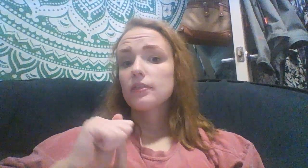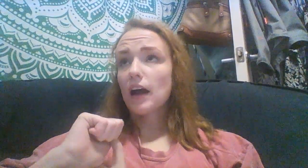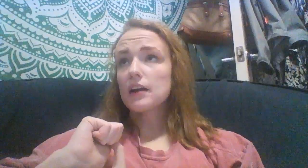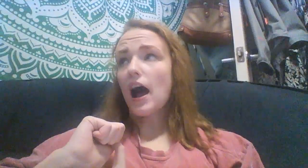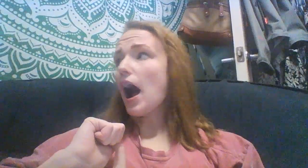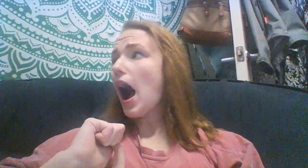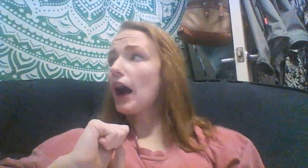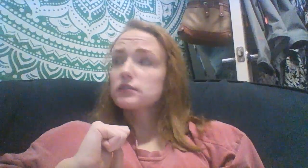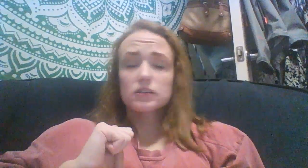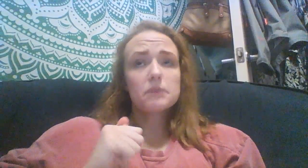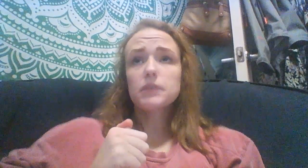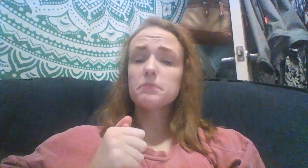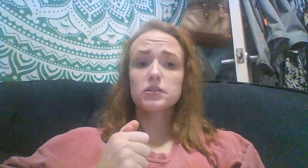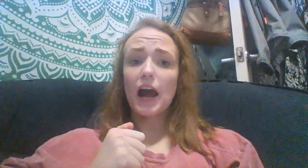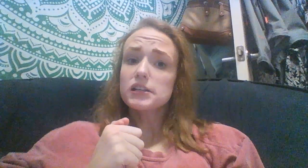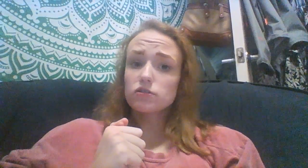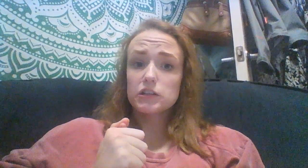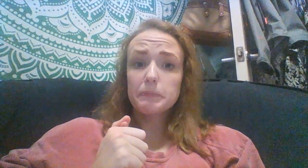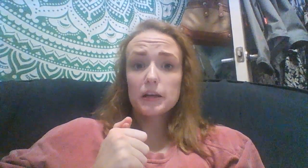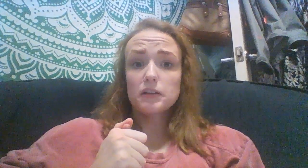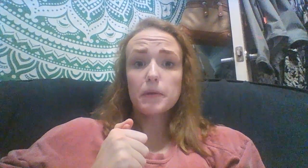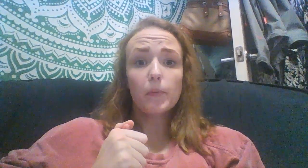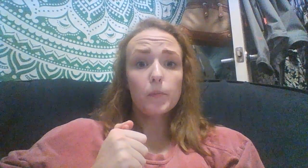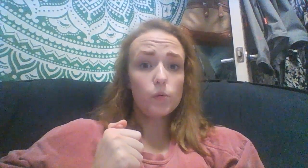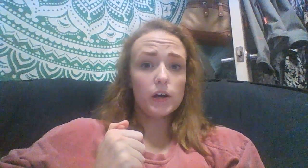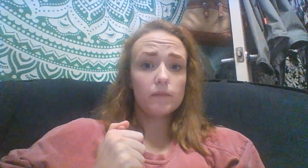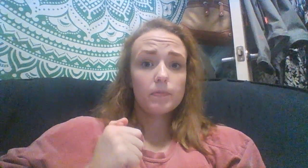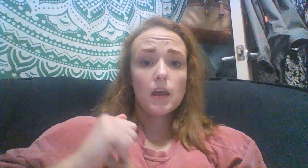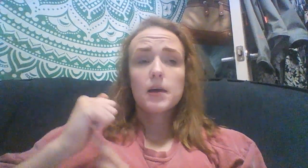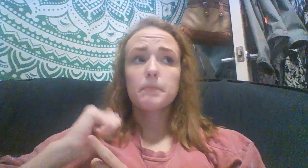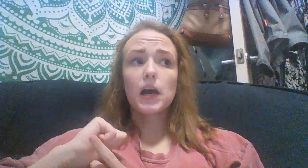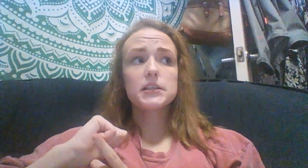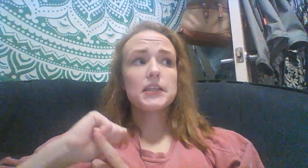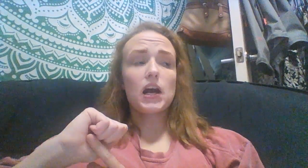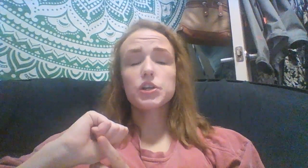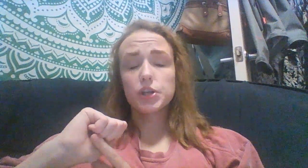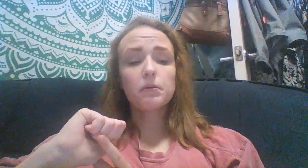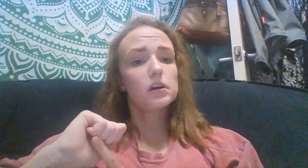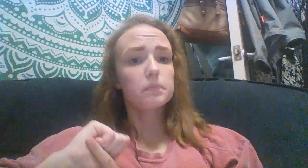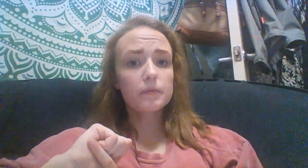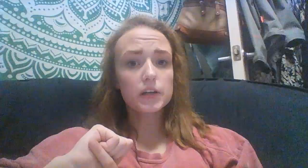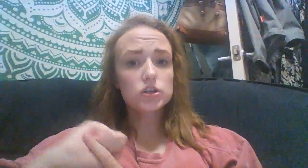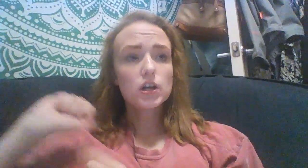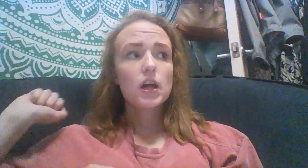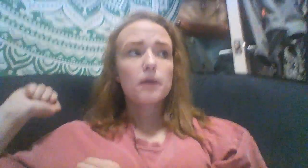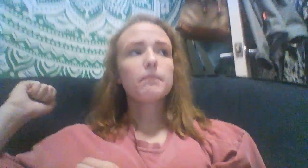that I need to respect some people more because they are so underprivileged.